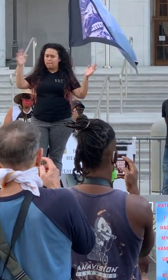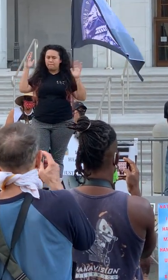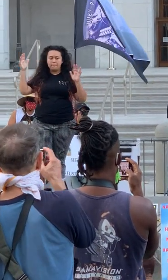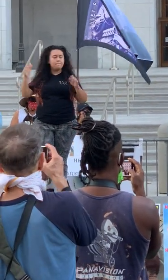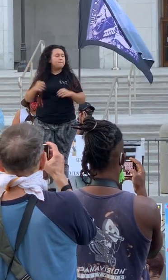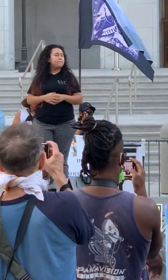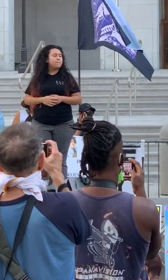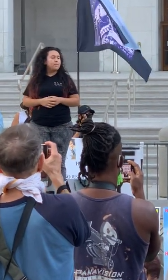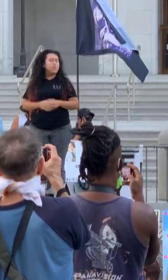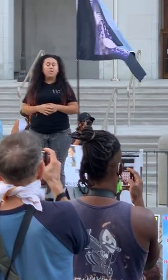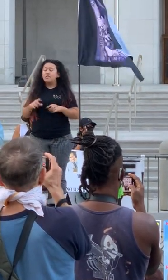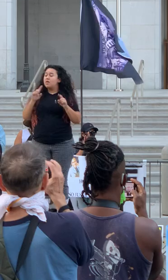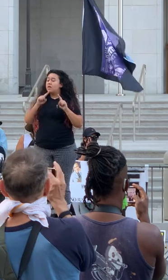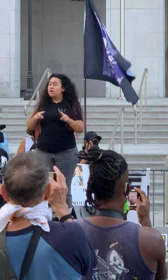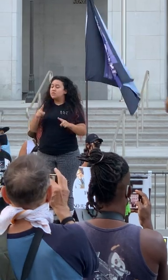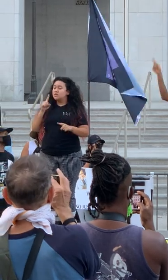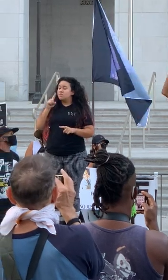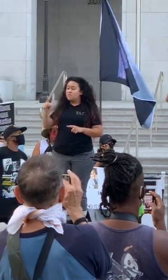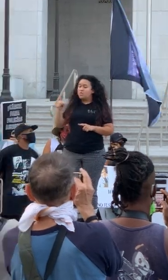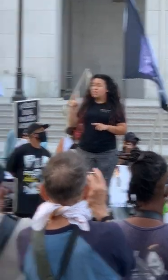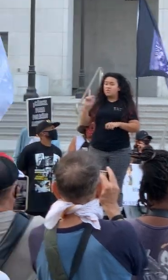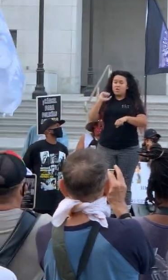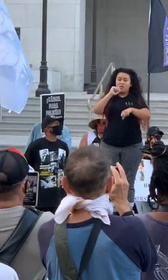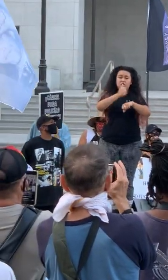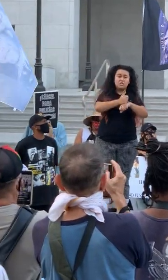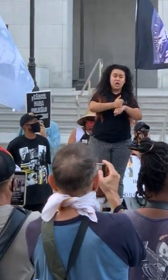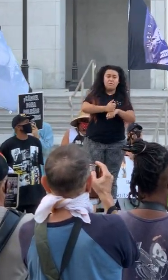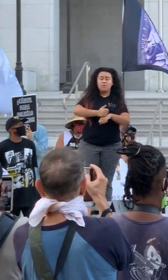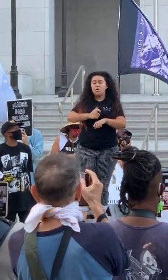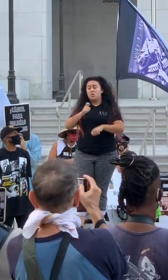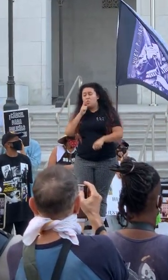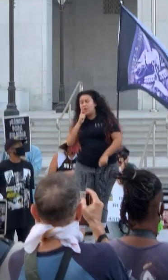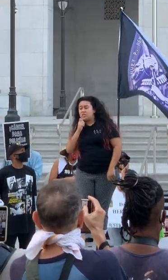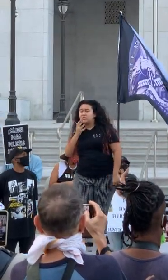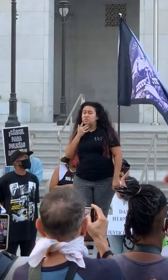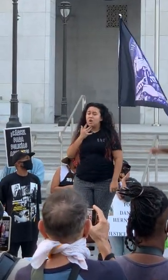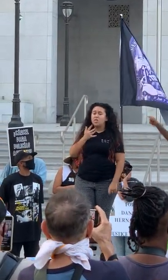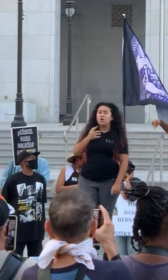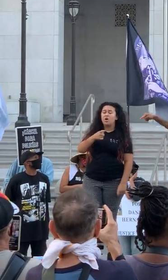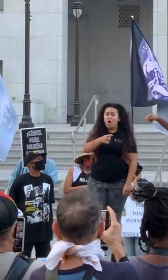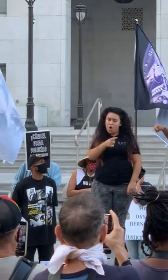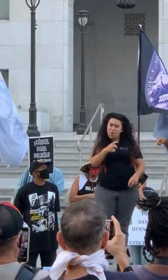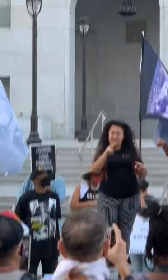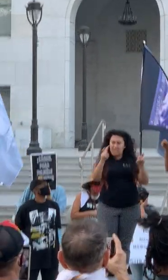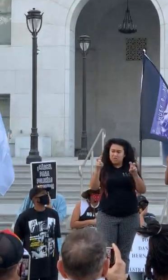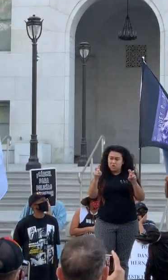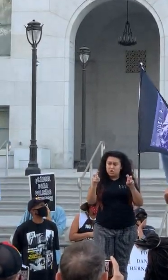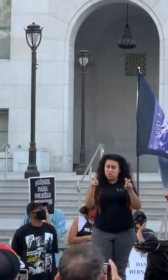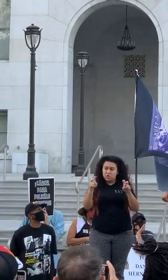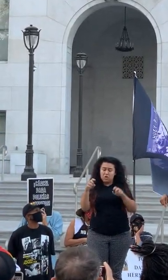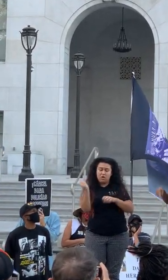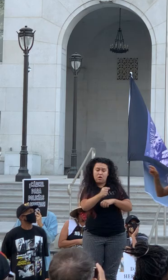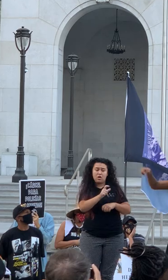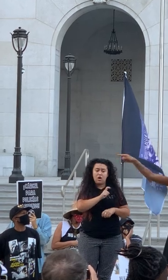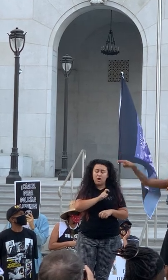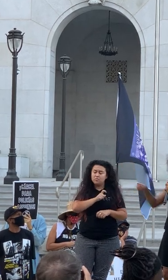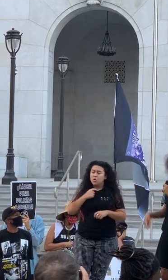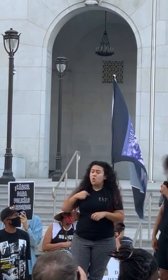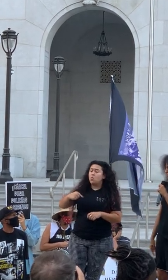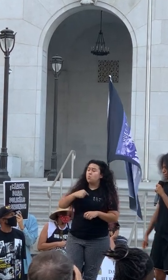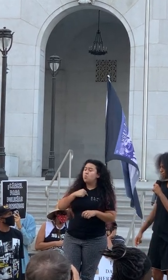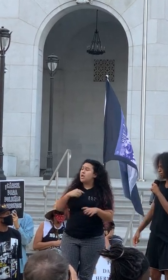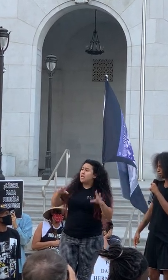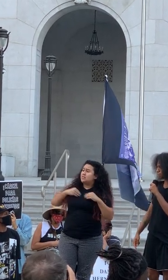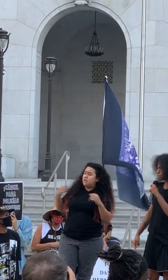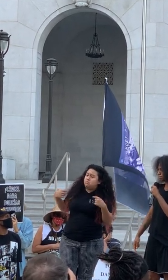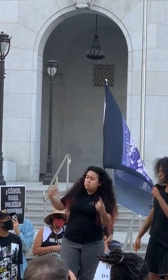Because the answer to these class and color issues has been to throw cops at it. And we have settled for